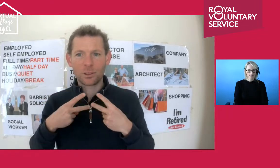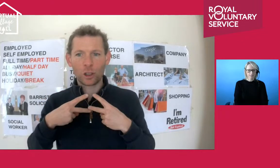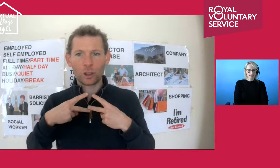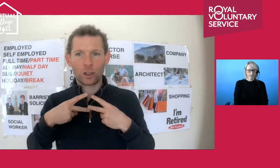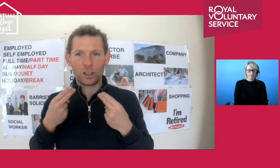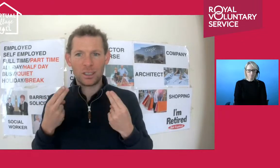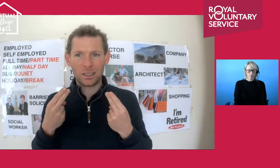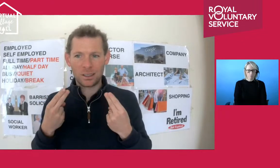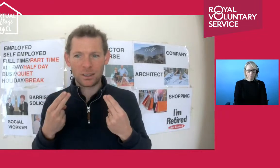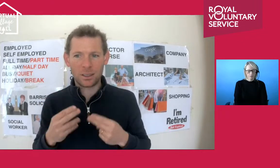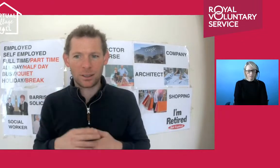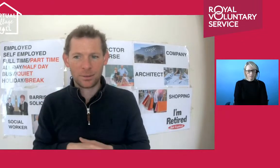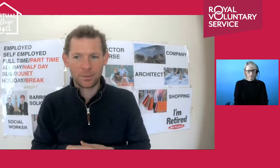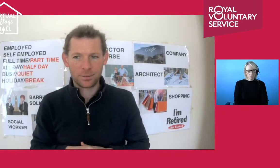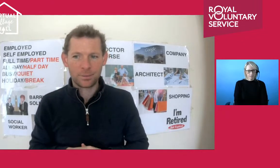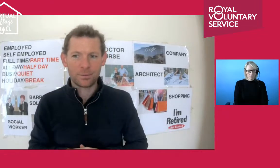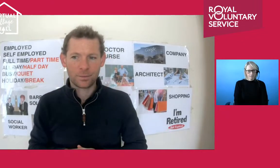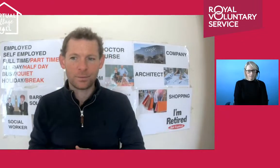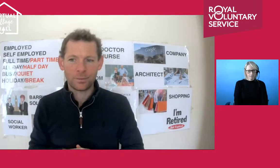that's where that sign came from.